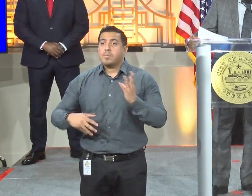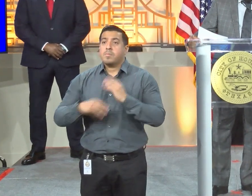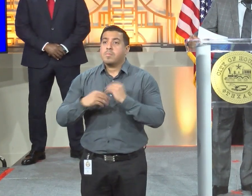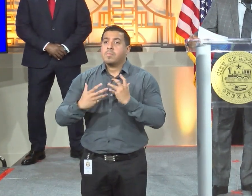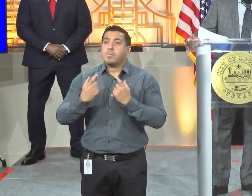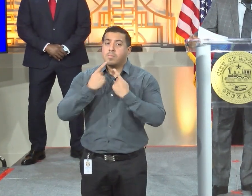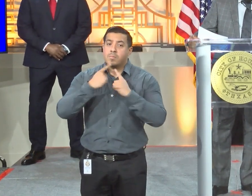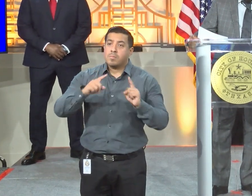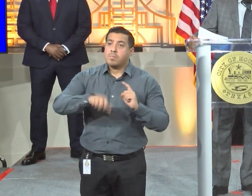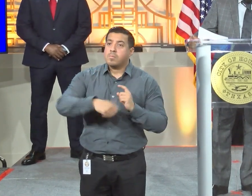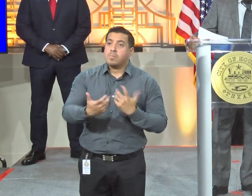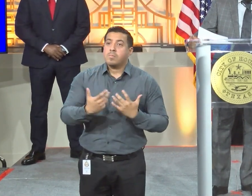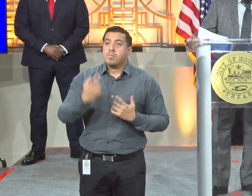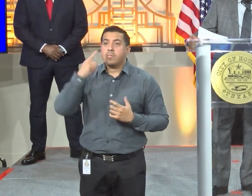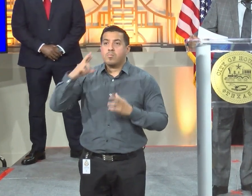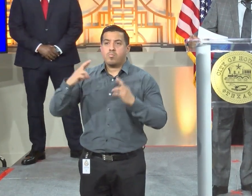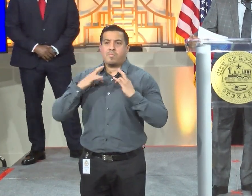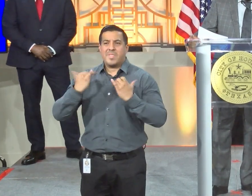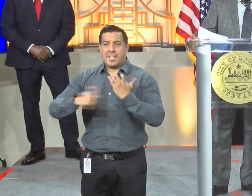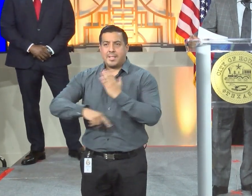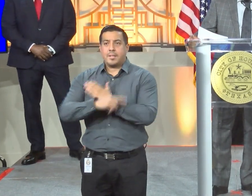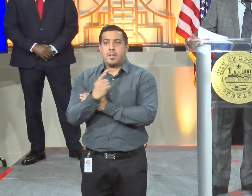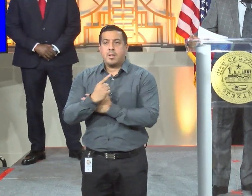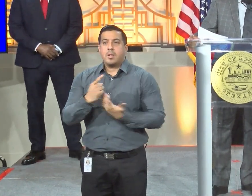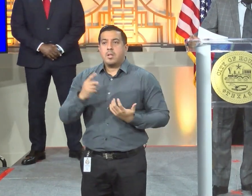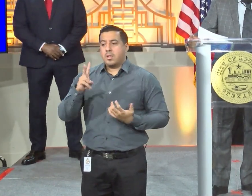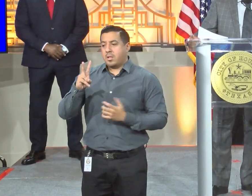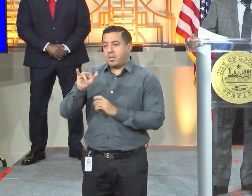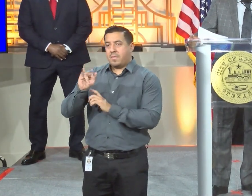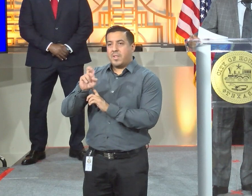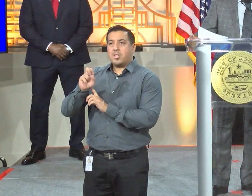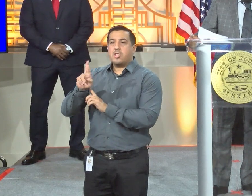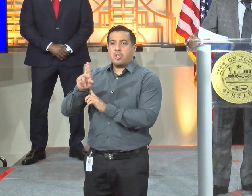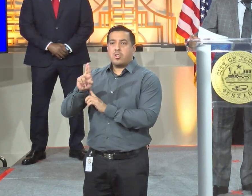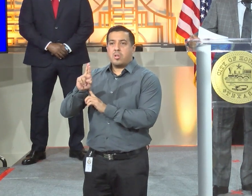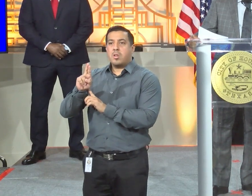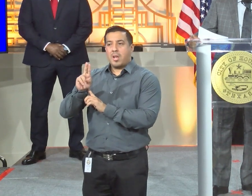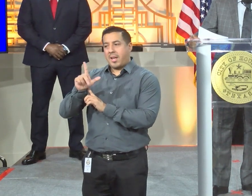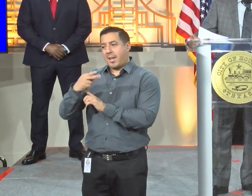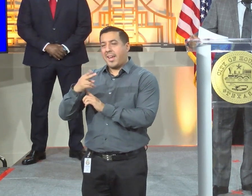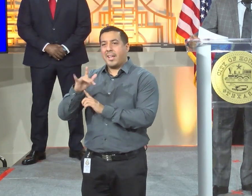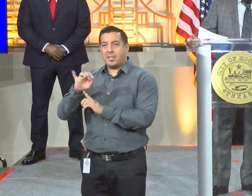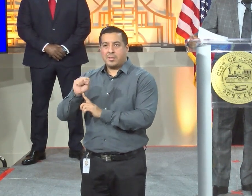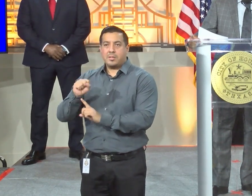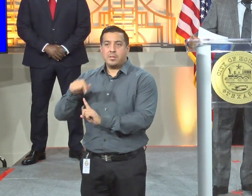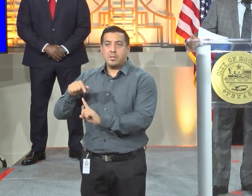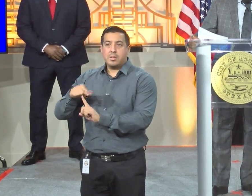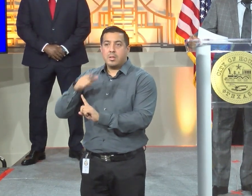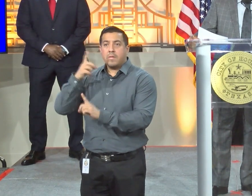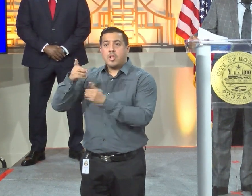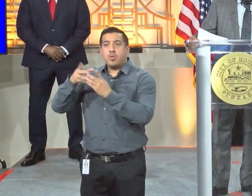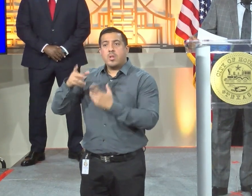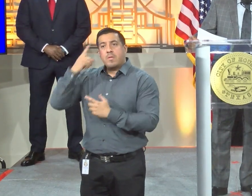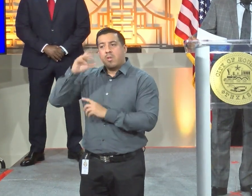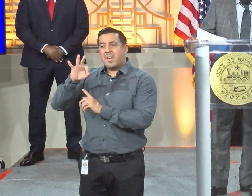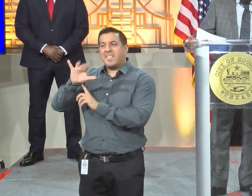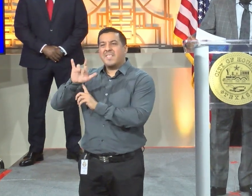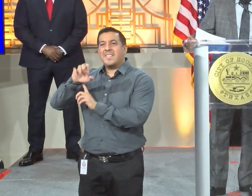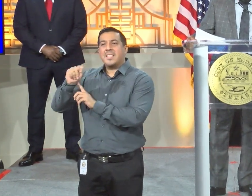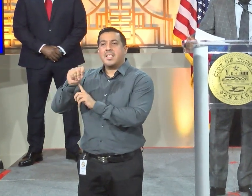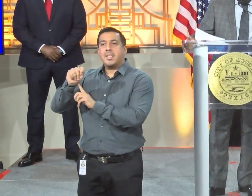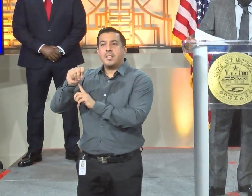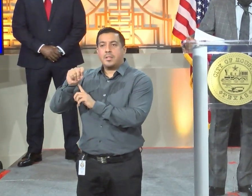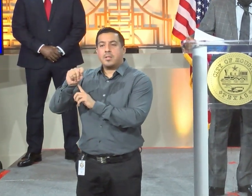announce today the retirement today of Victor Ayres, Director of the city's Fleet Management